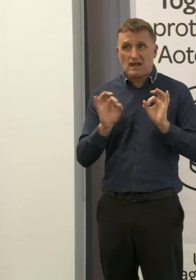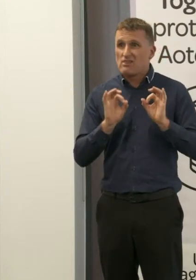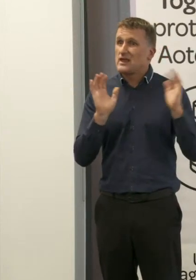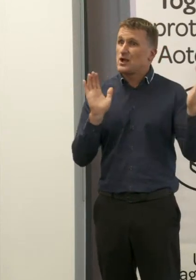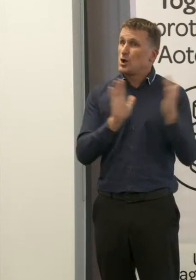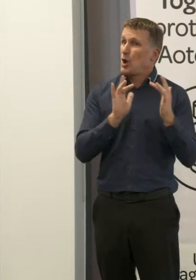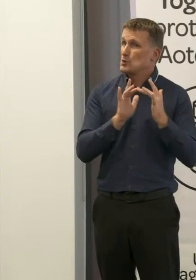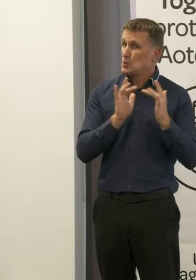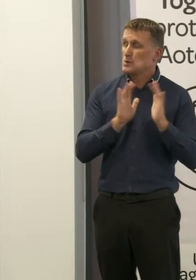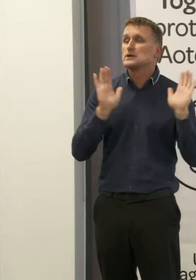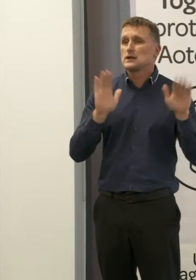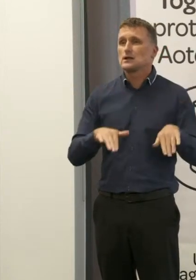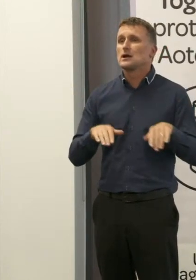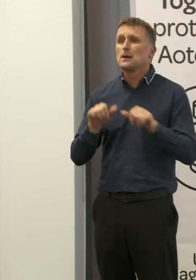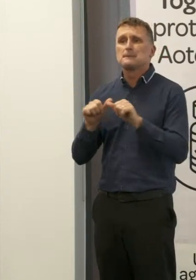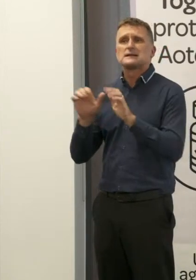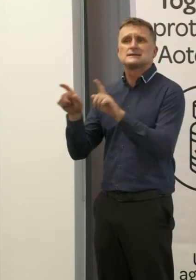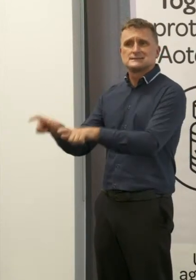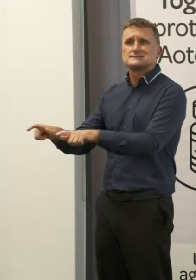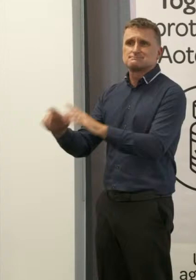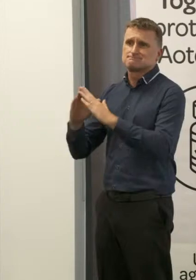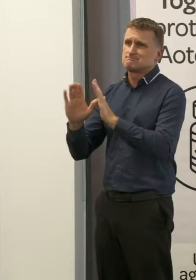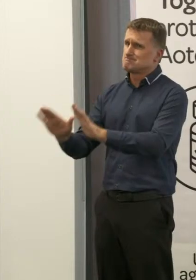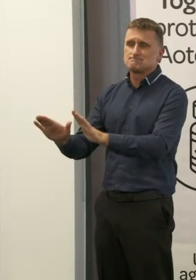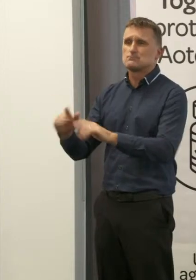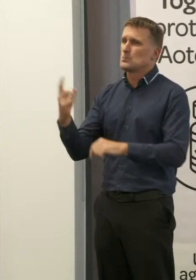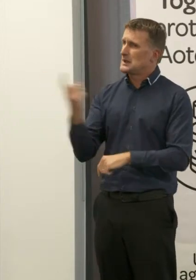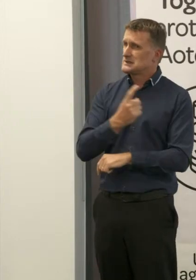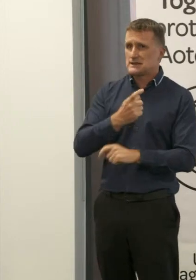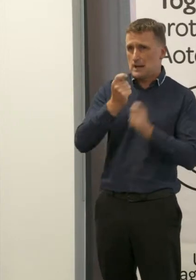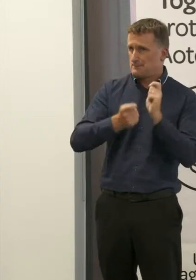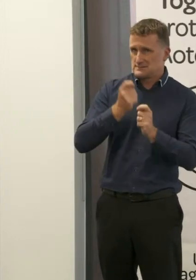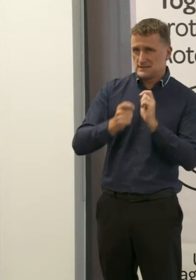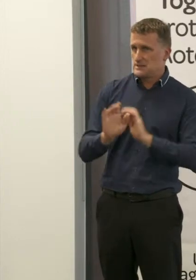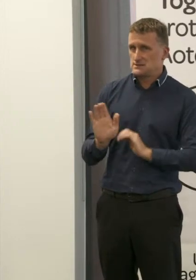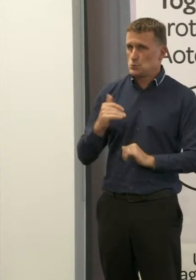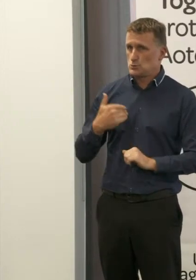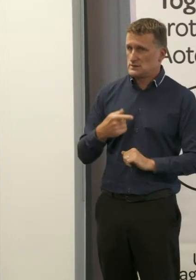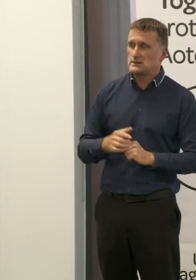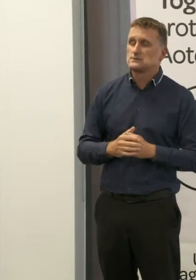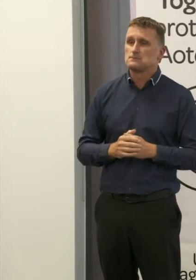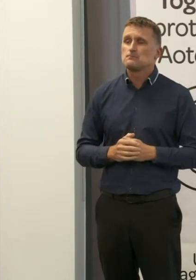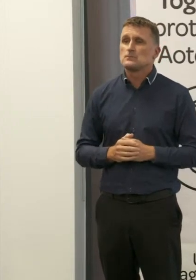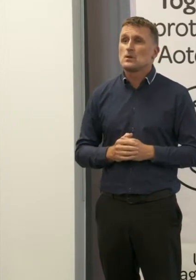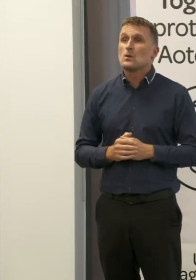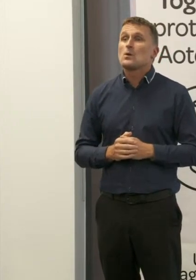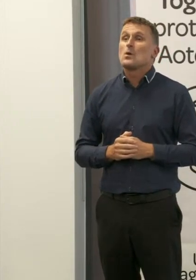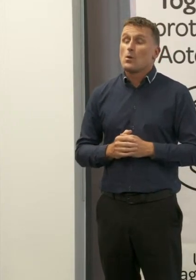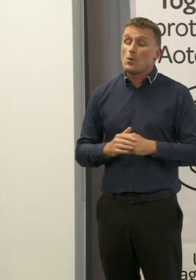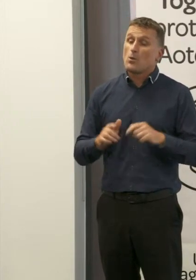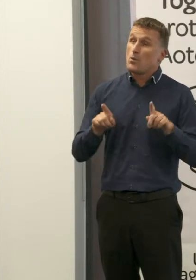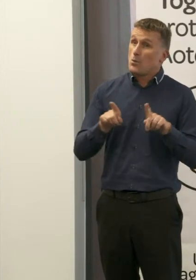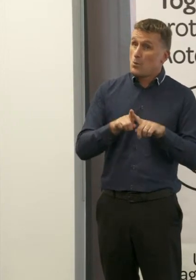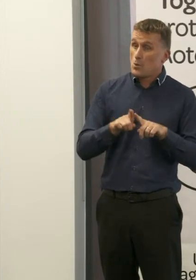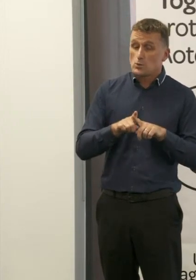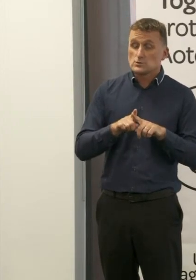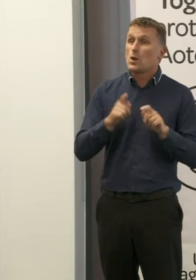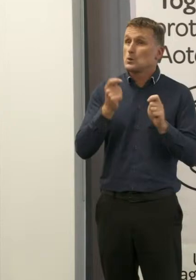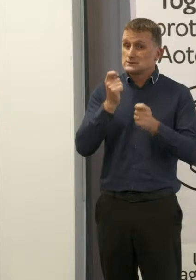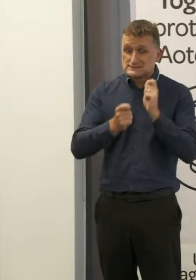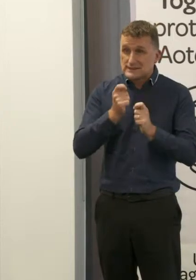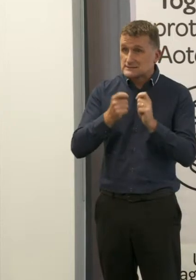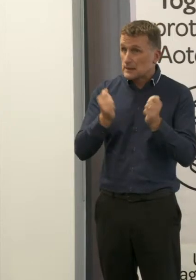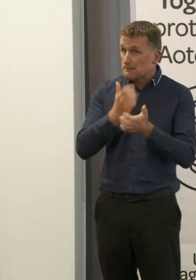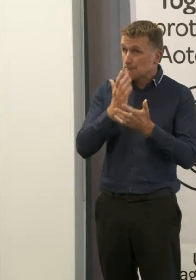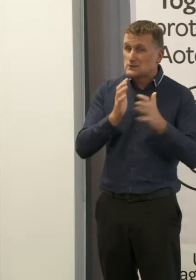testing, perhaps just because they would like to be reassured. And it's important we make sure our testing is used for the right things